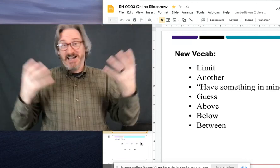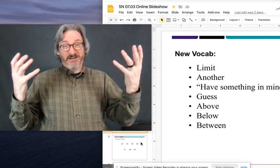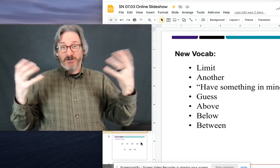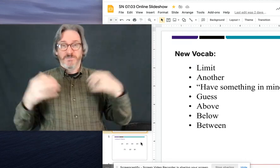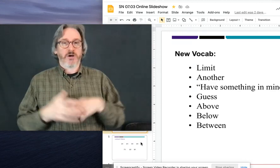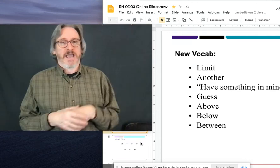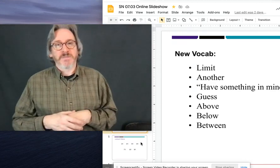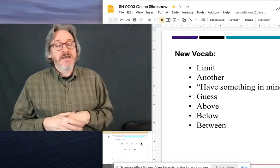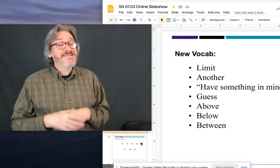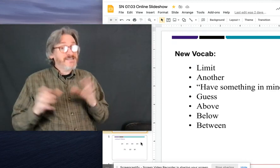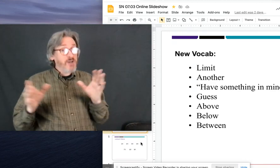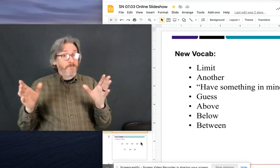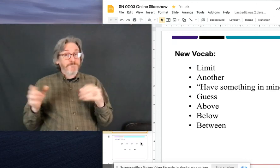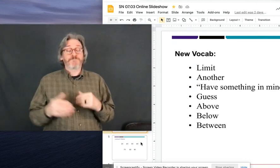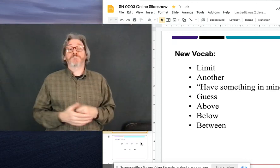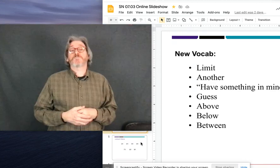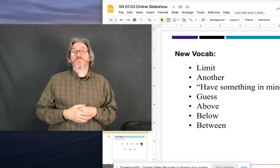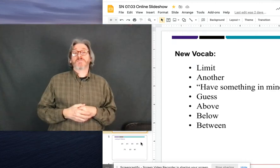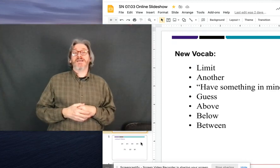I don't know. Okay, so